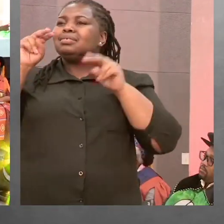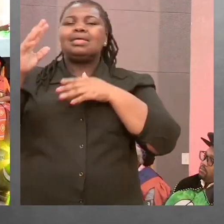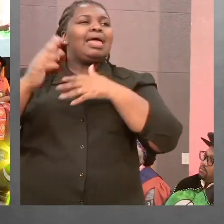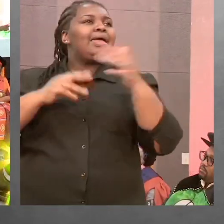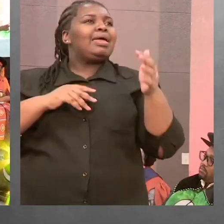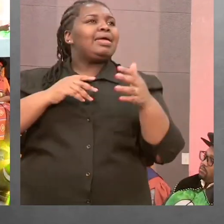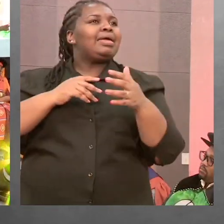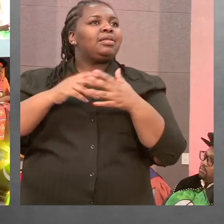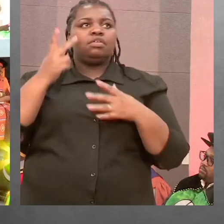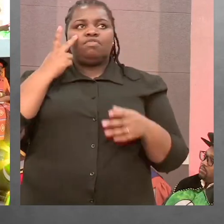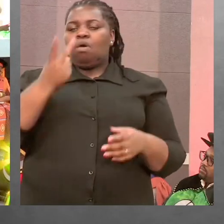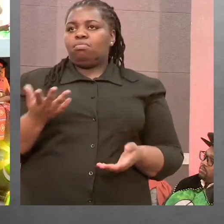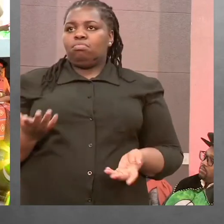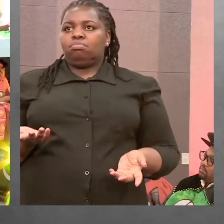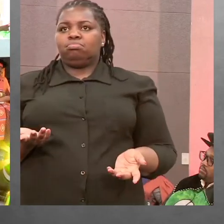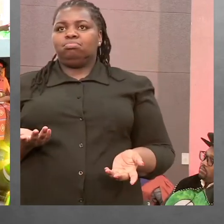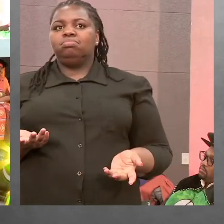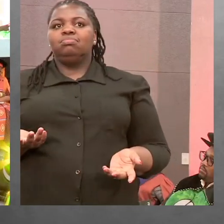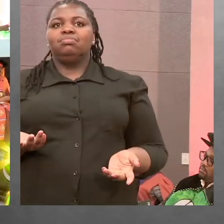of cannabis, by the way.